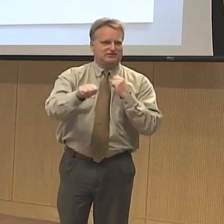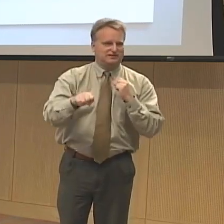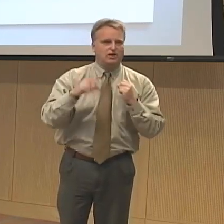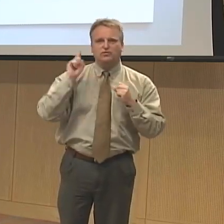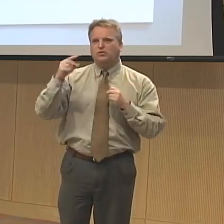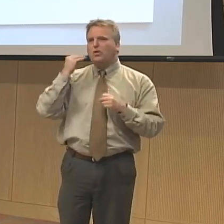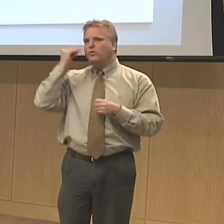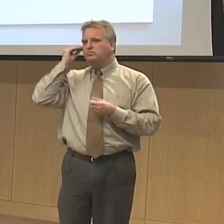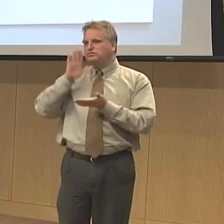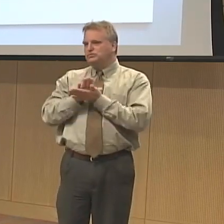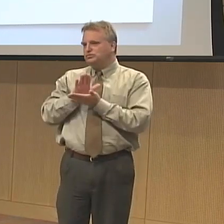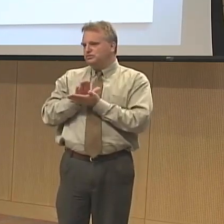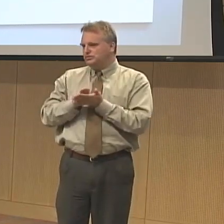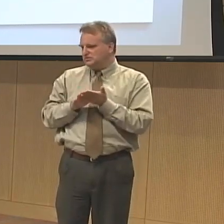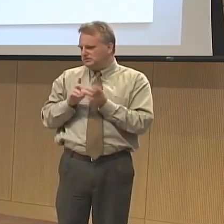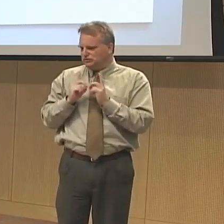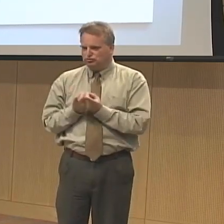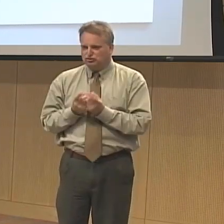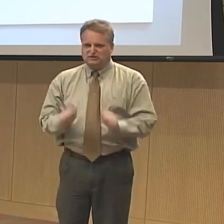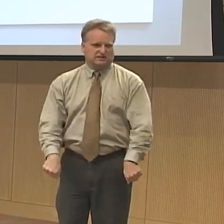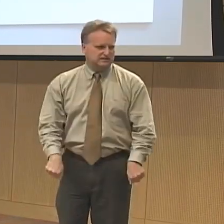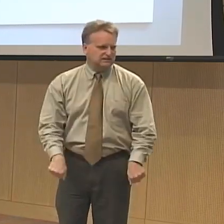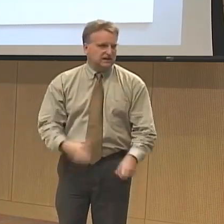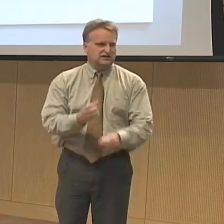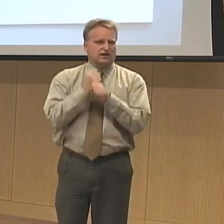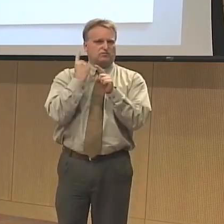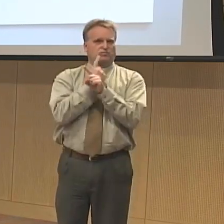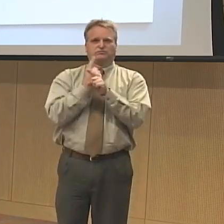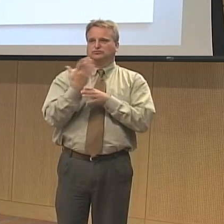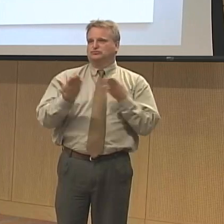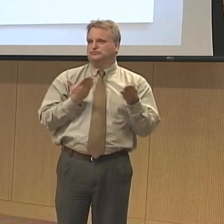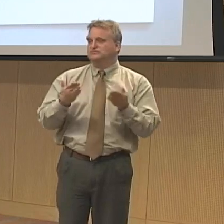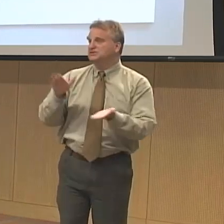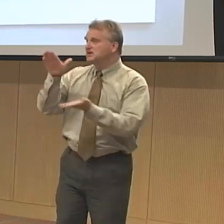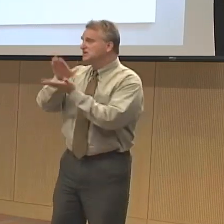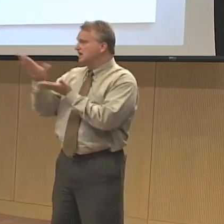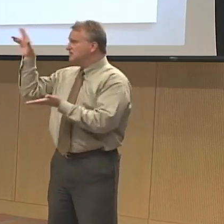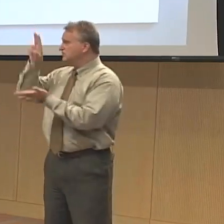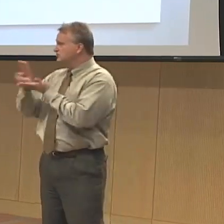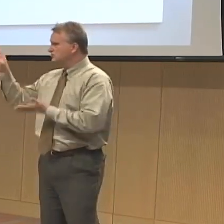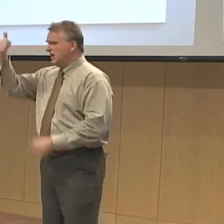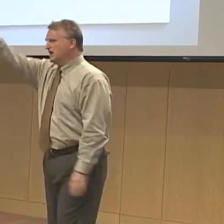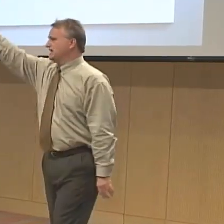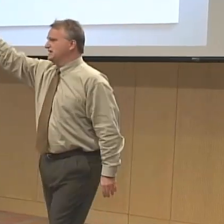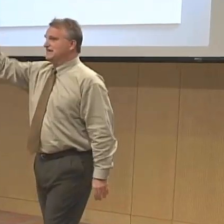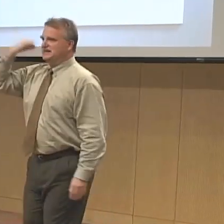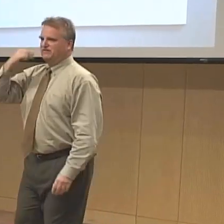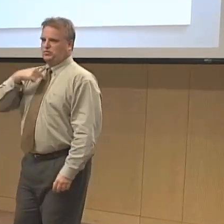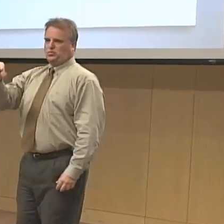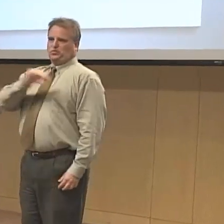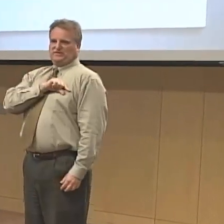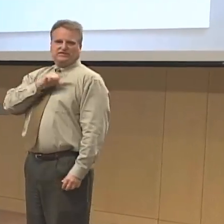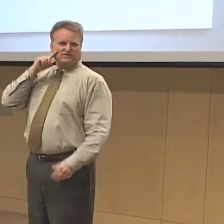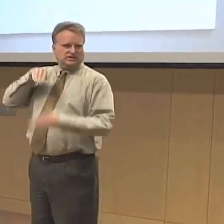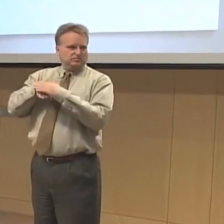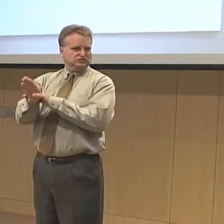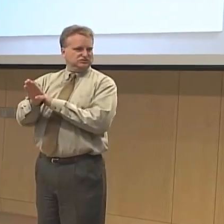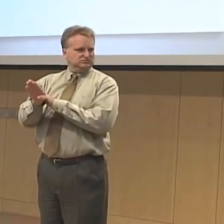bit, but you can attend your home school district with appropriate services. You can go to any college or university that you qualify